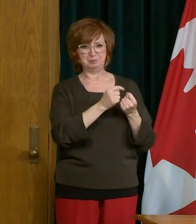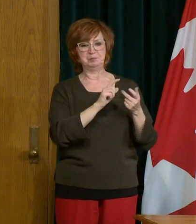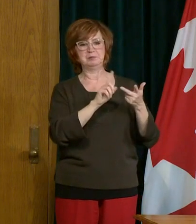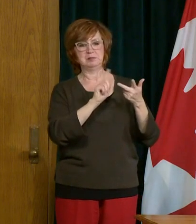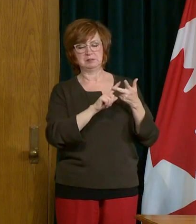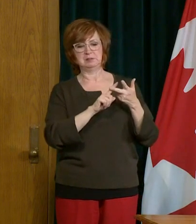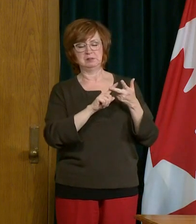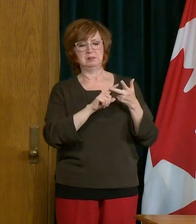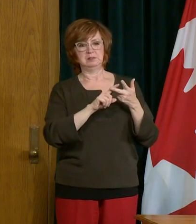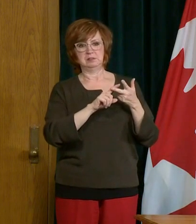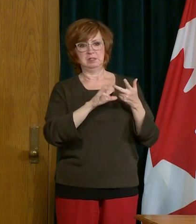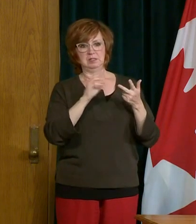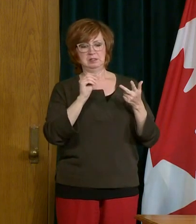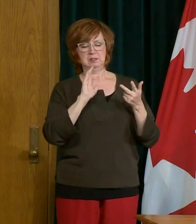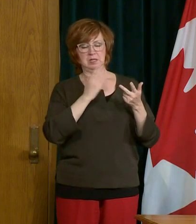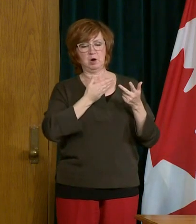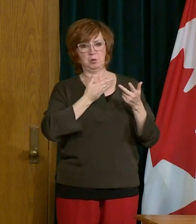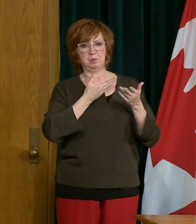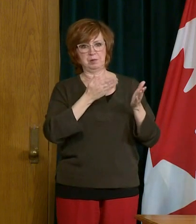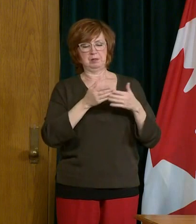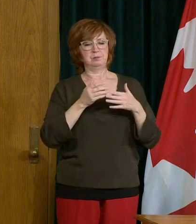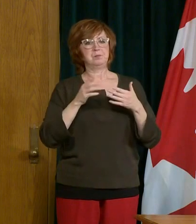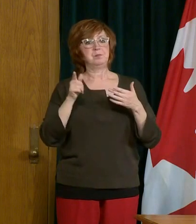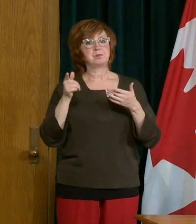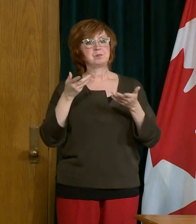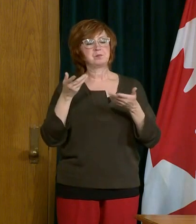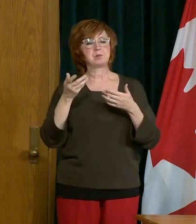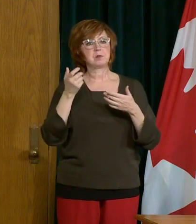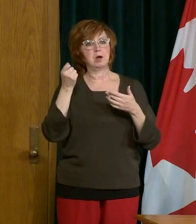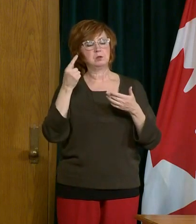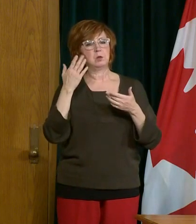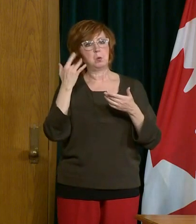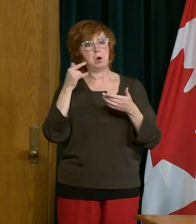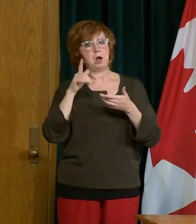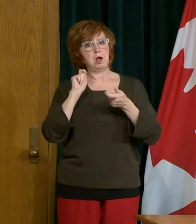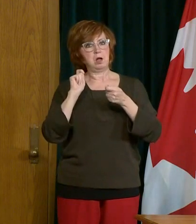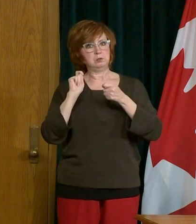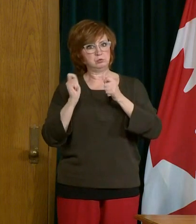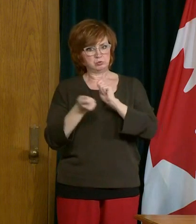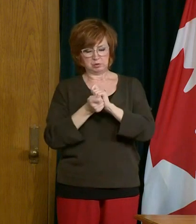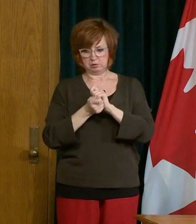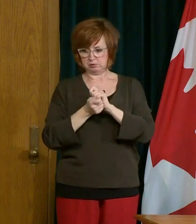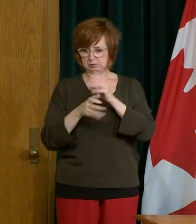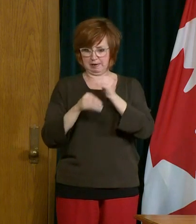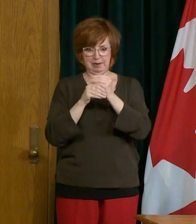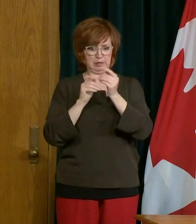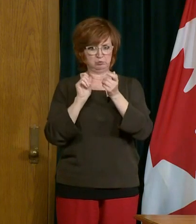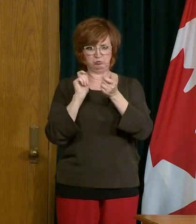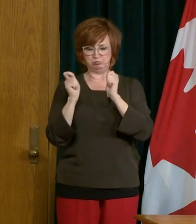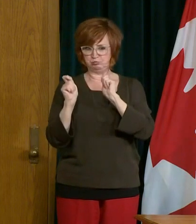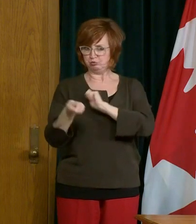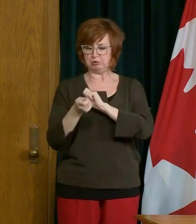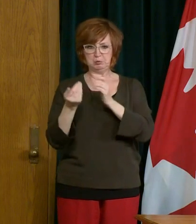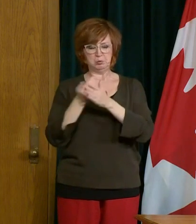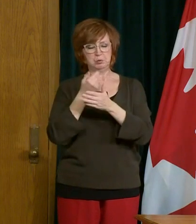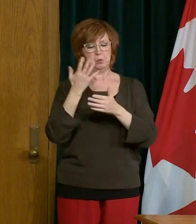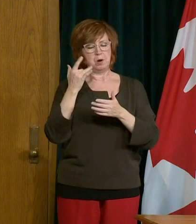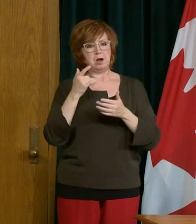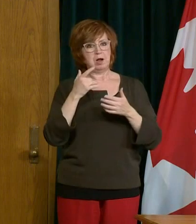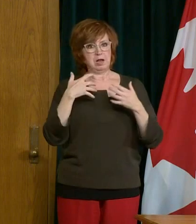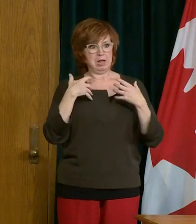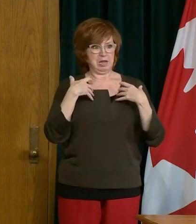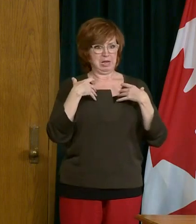our Reopen Saskatchewan plan. The changes often are precipitated either from the healthcare side or from the business community that